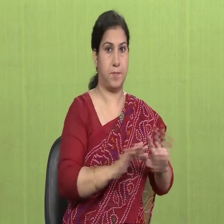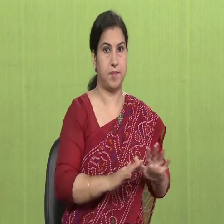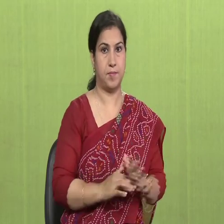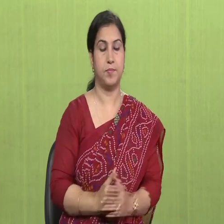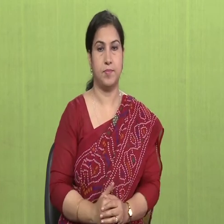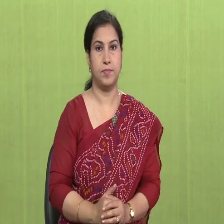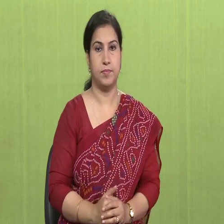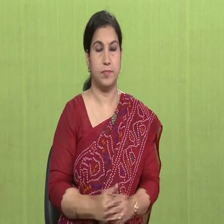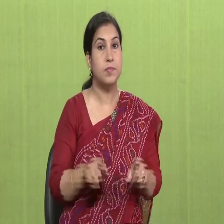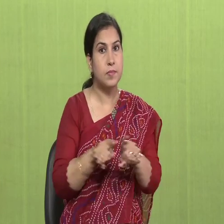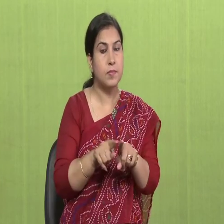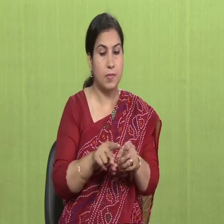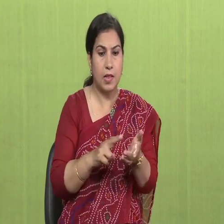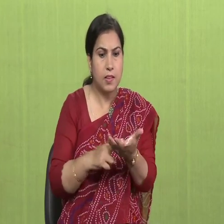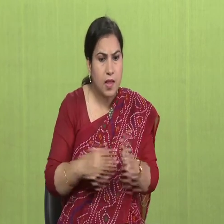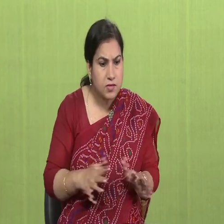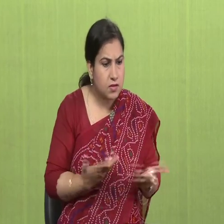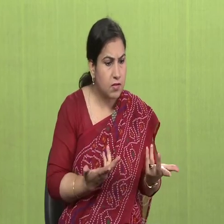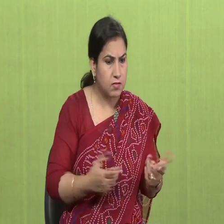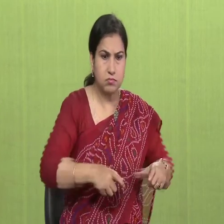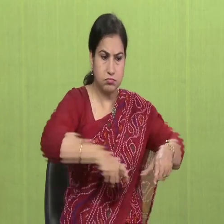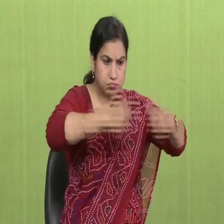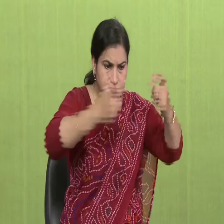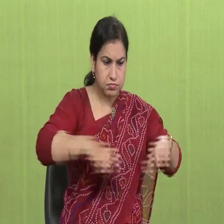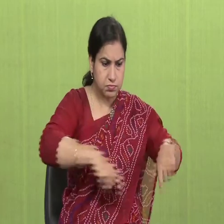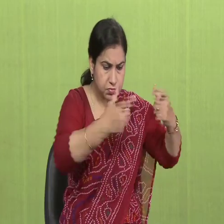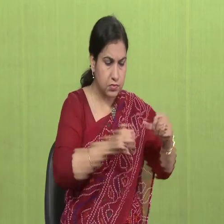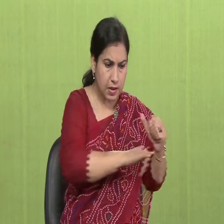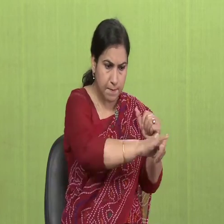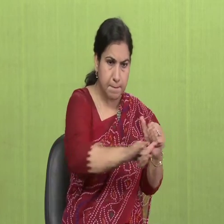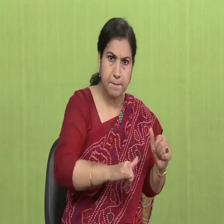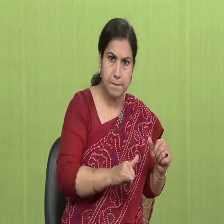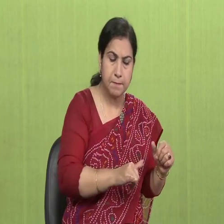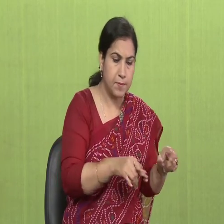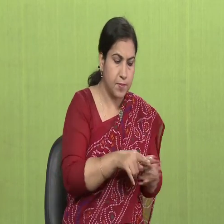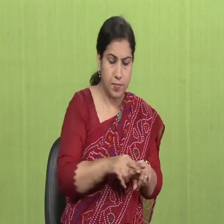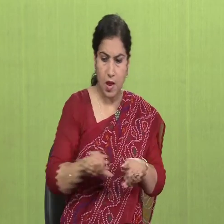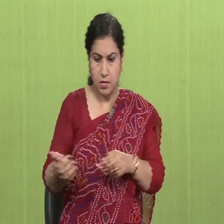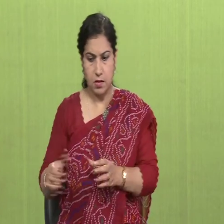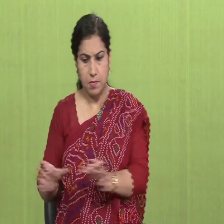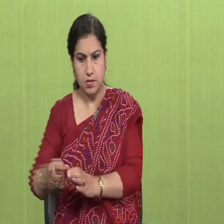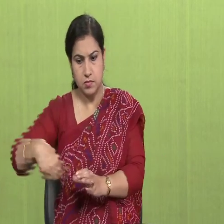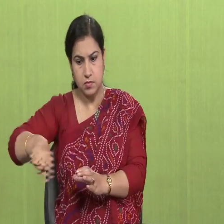The nature of vegetation in any area determines the animal life.